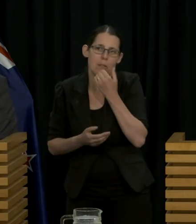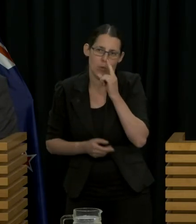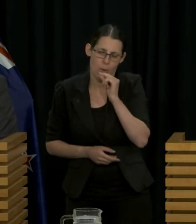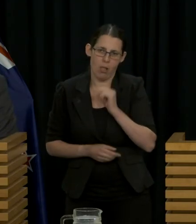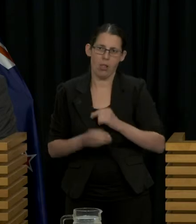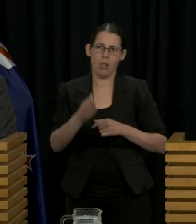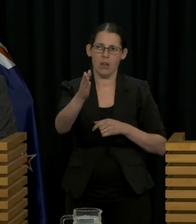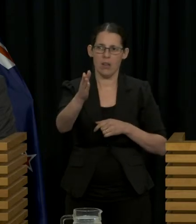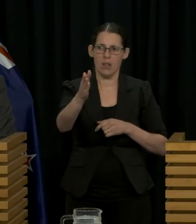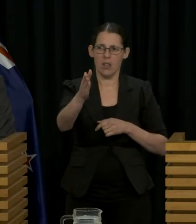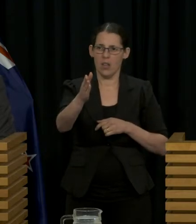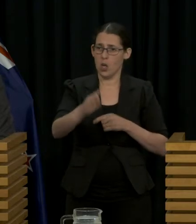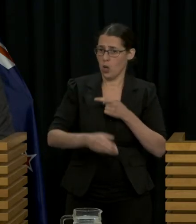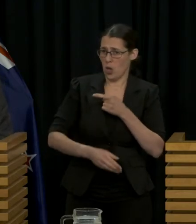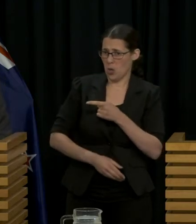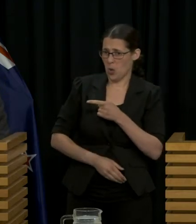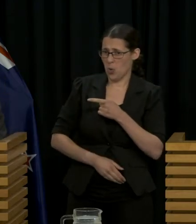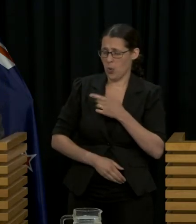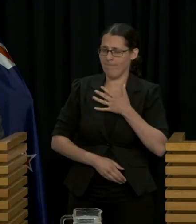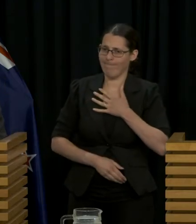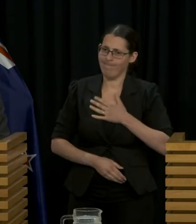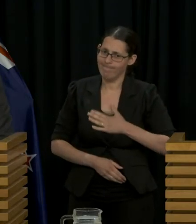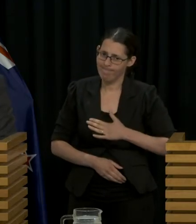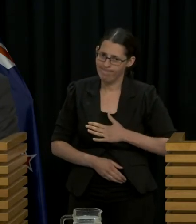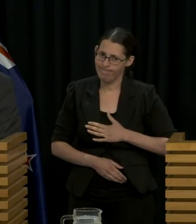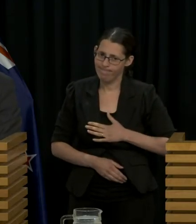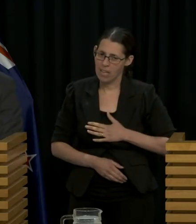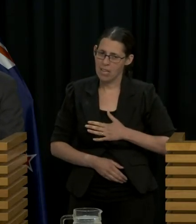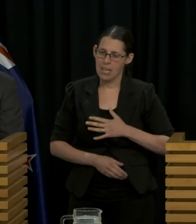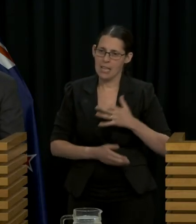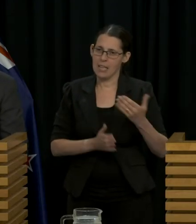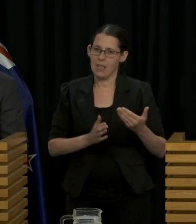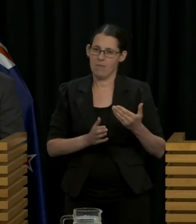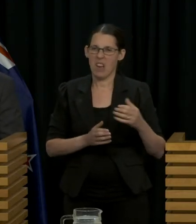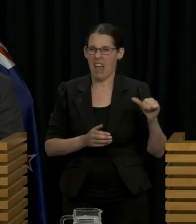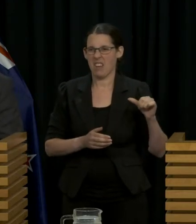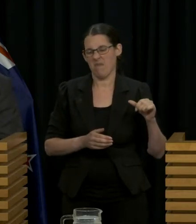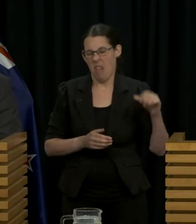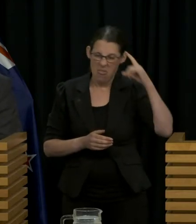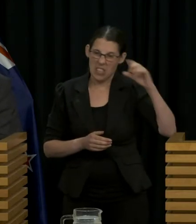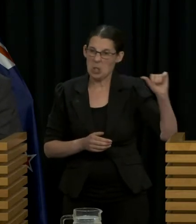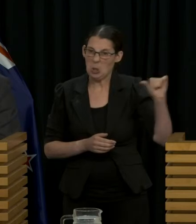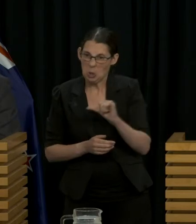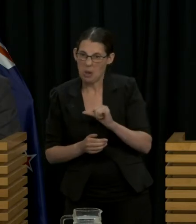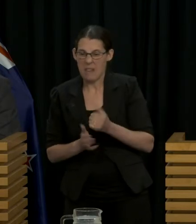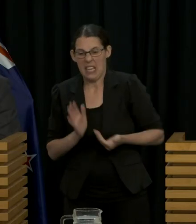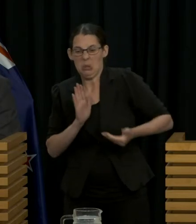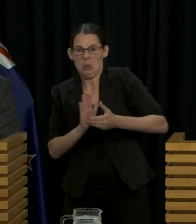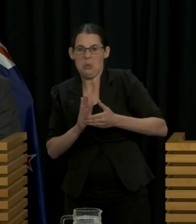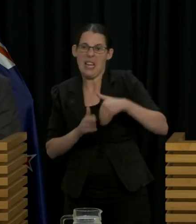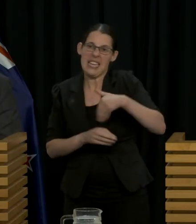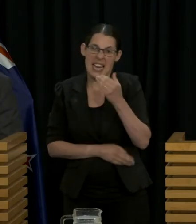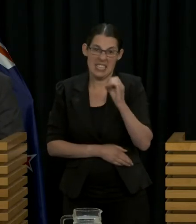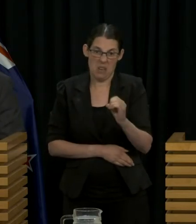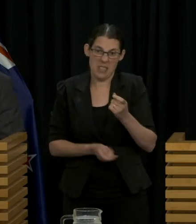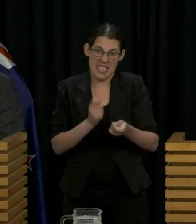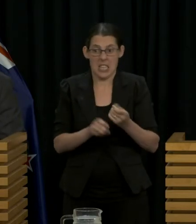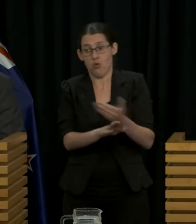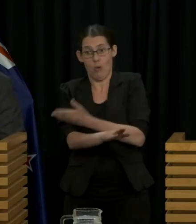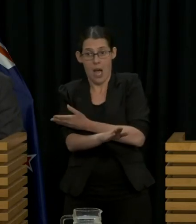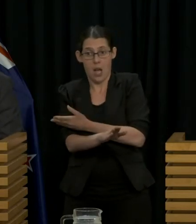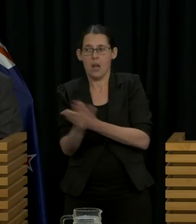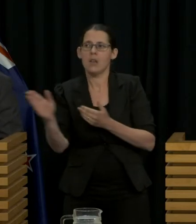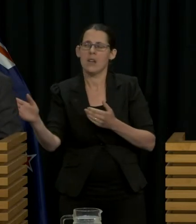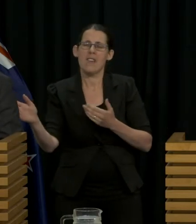in that day 0 testing? Look, I mean, at the time, we're always looking at how we can continue to improve